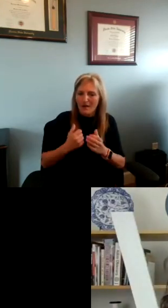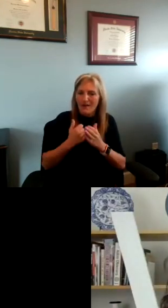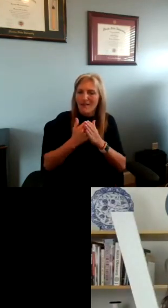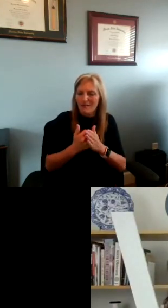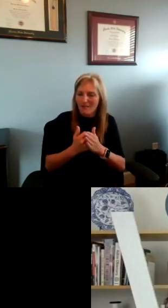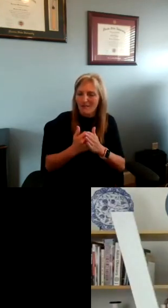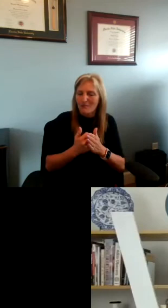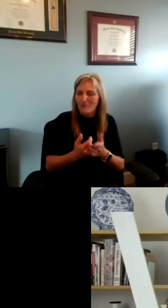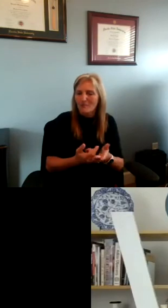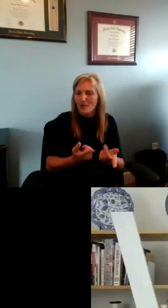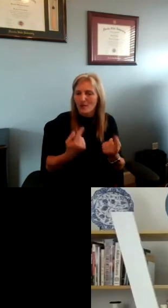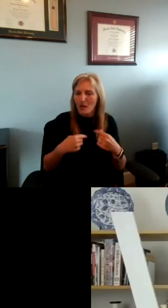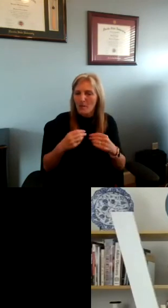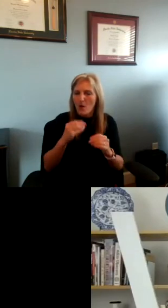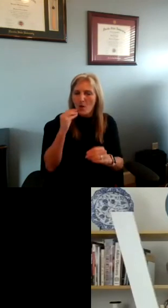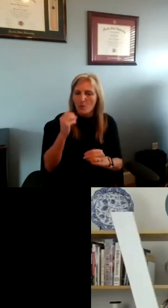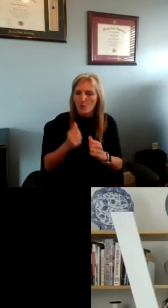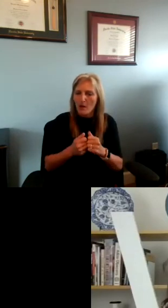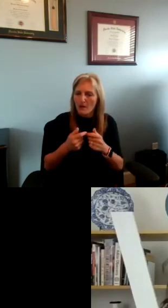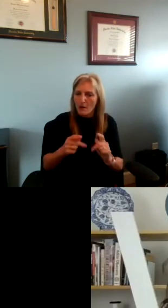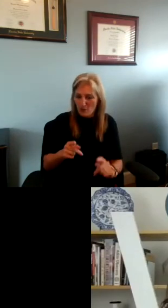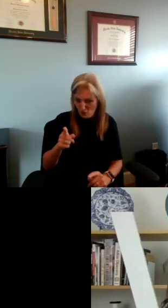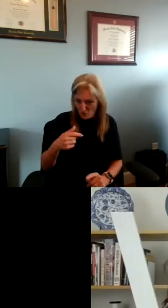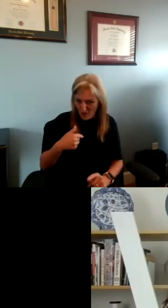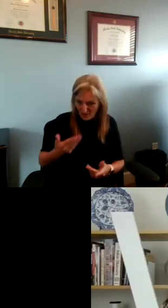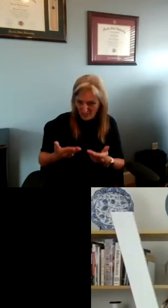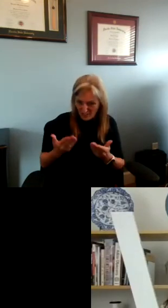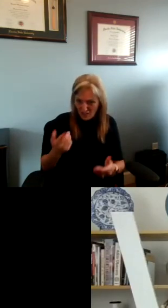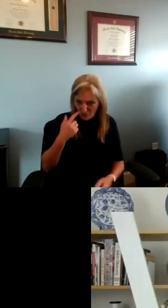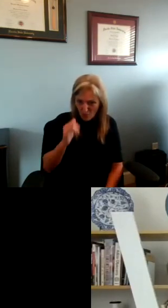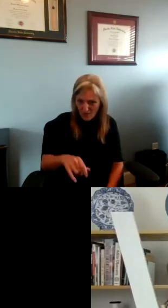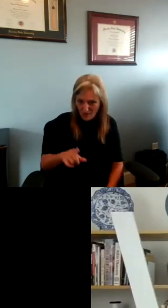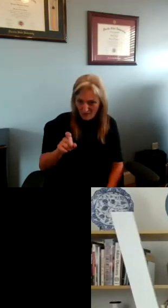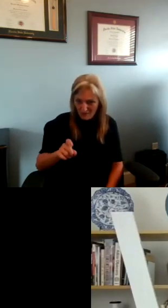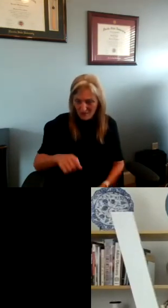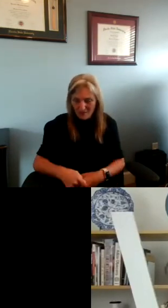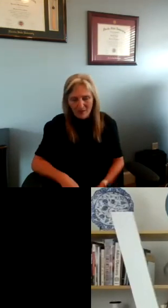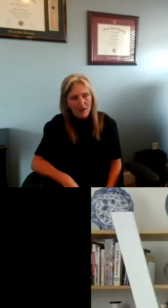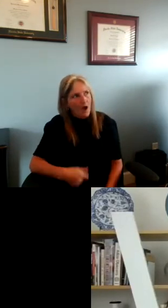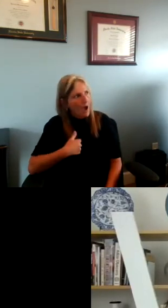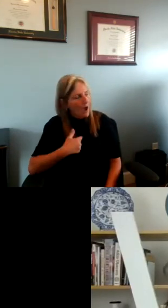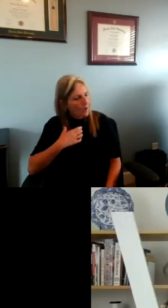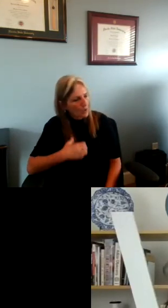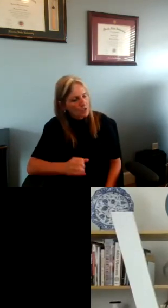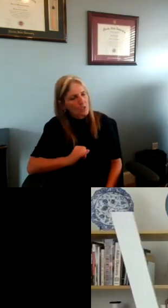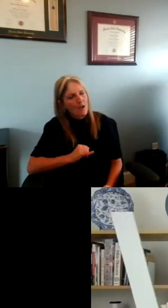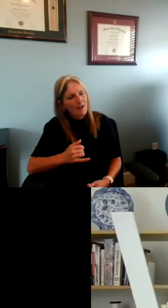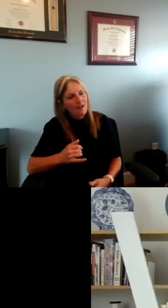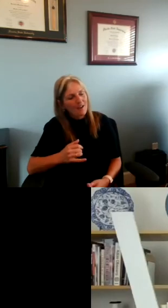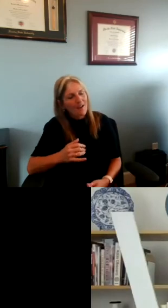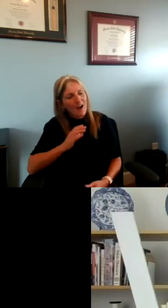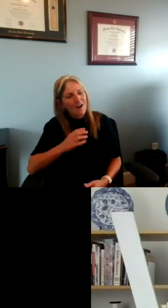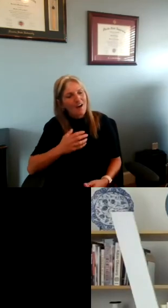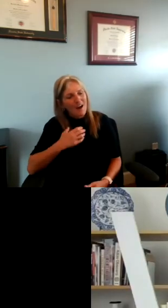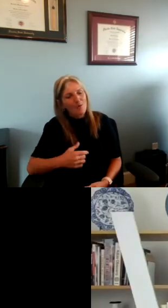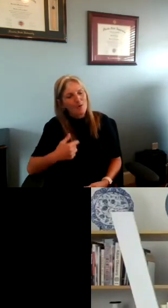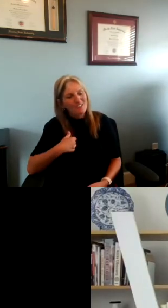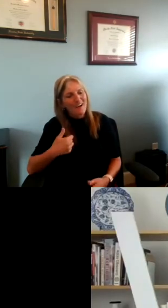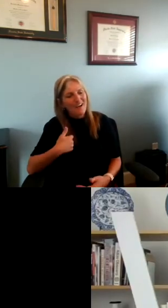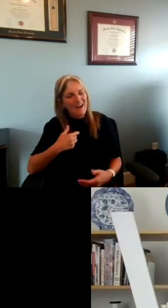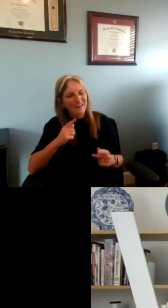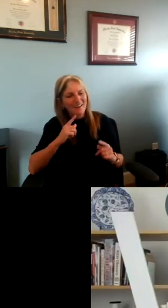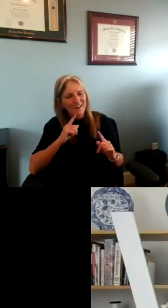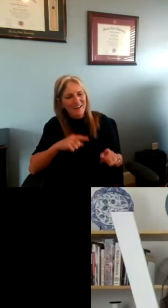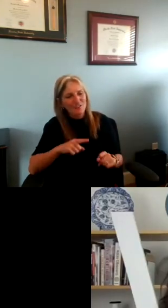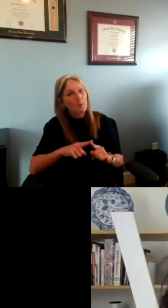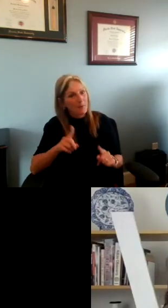that? I do. Well, I wish I had answers, but I do have thoughts. very few